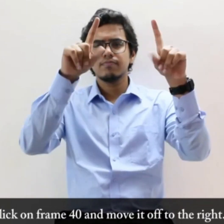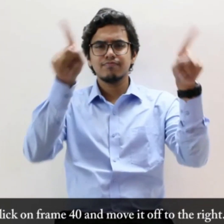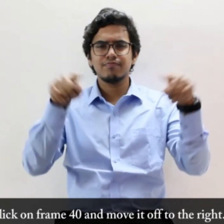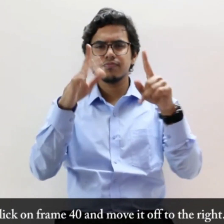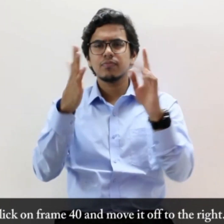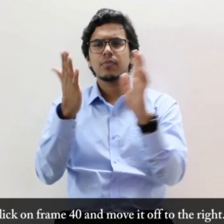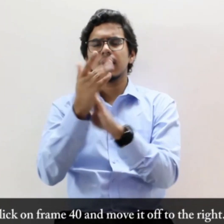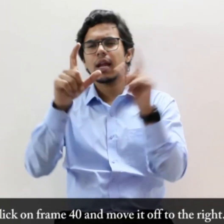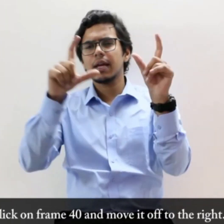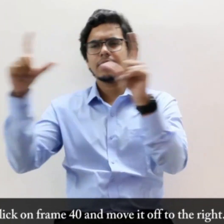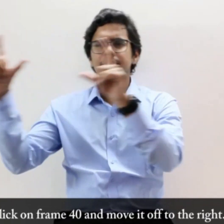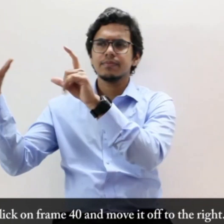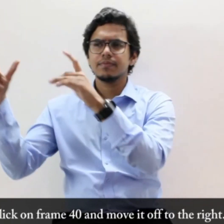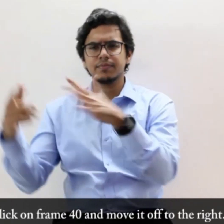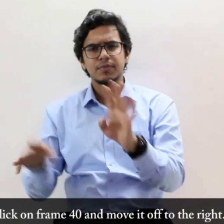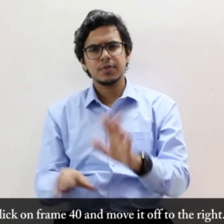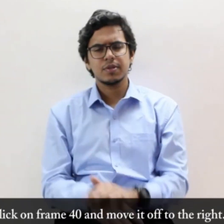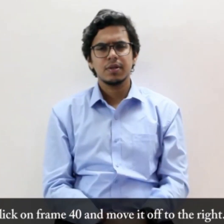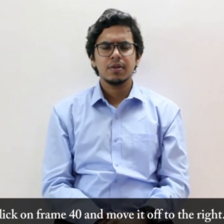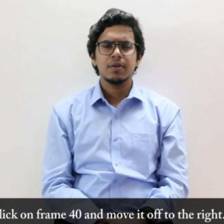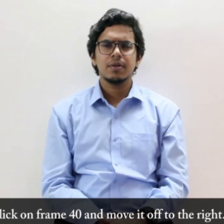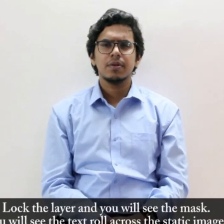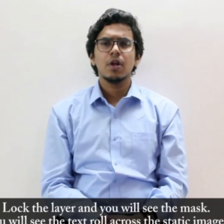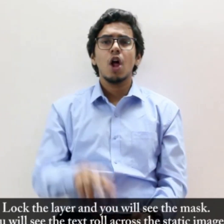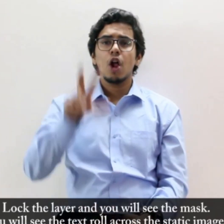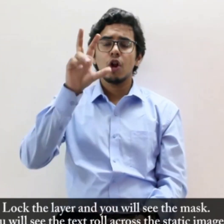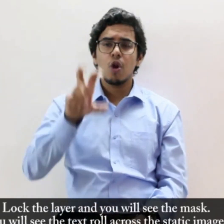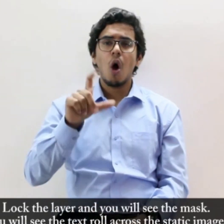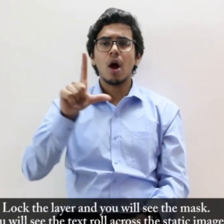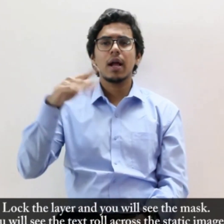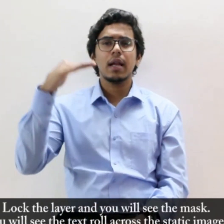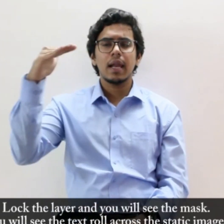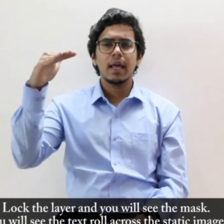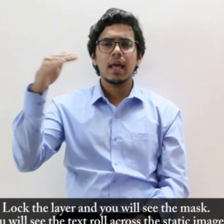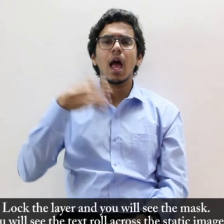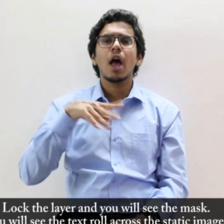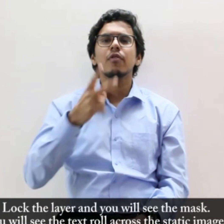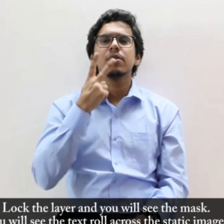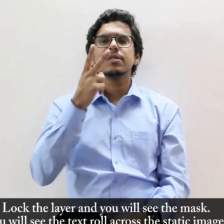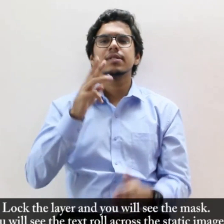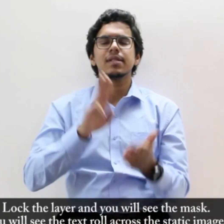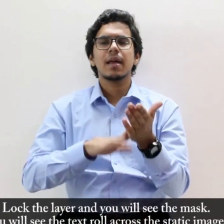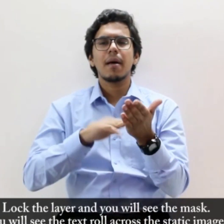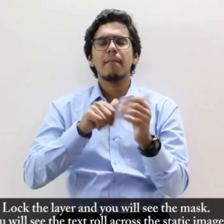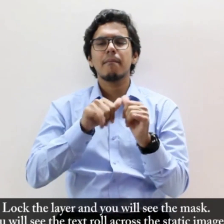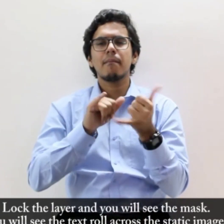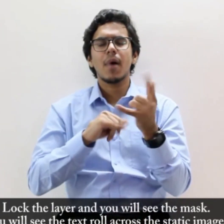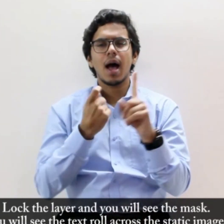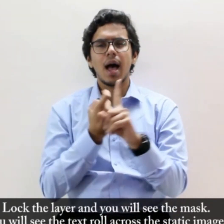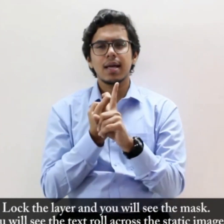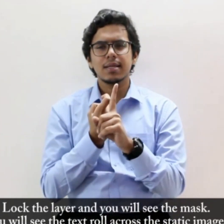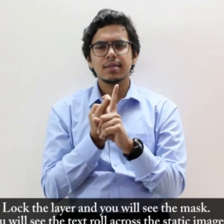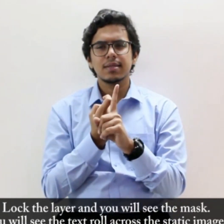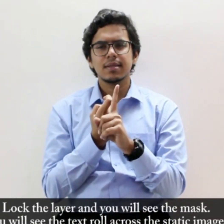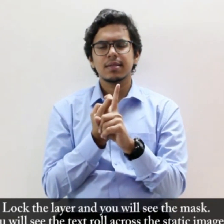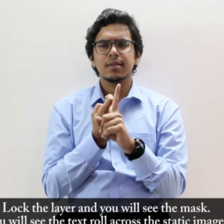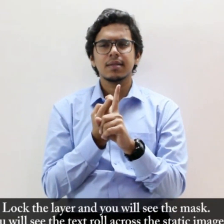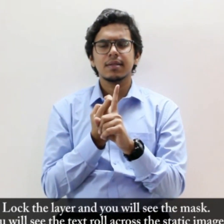and move it off to the right. Lock the layer and you will see the mask. You will see